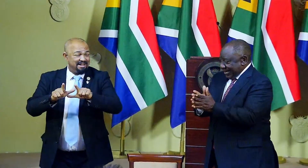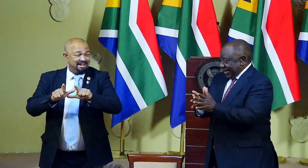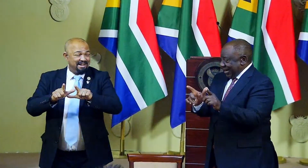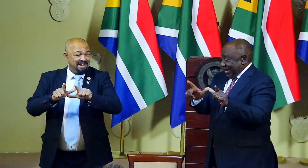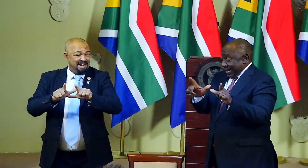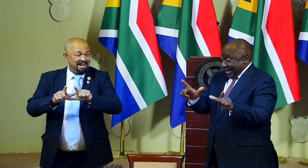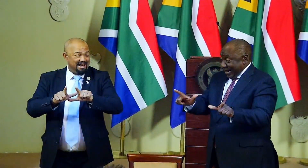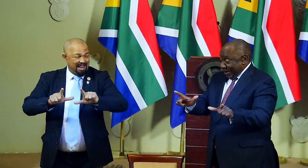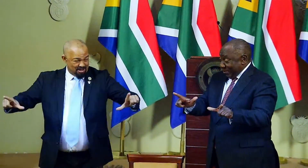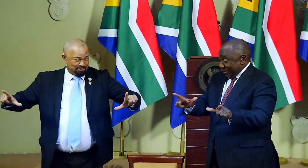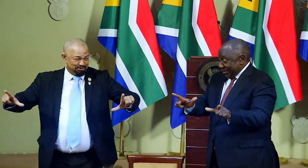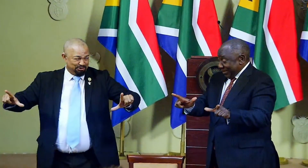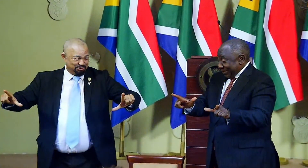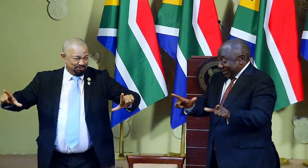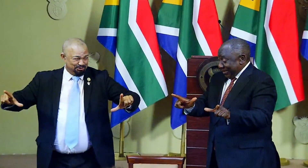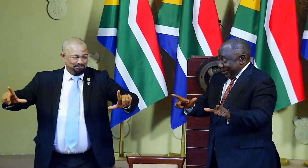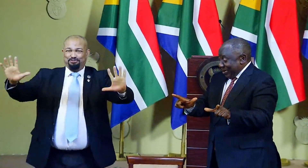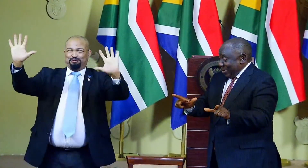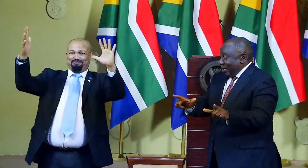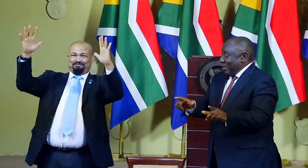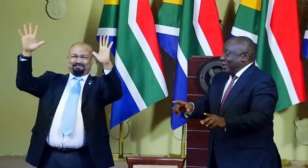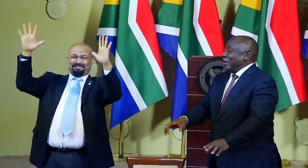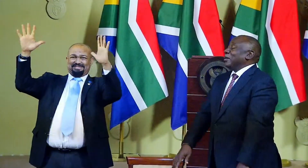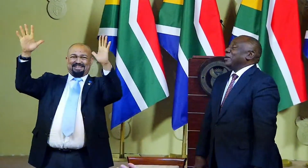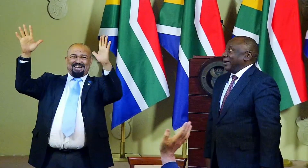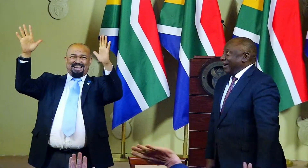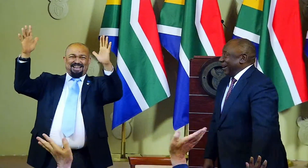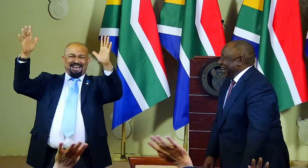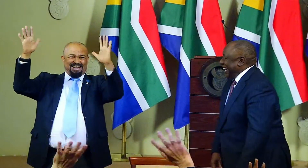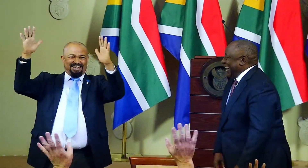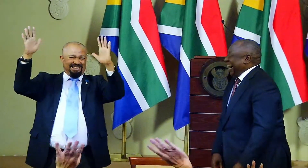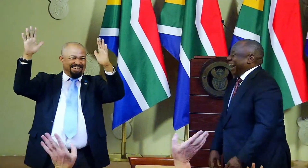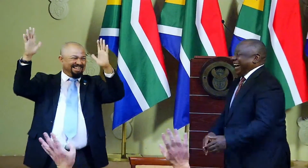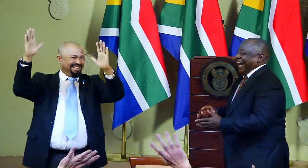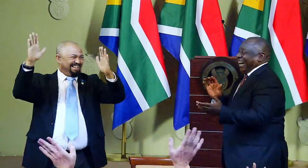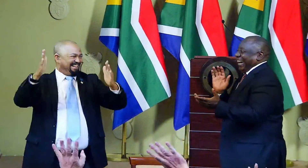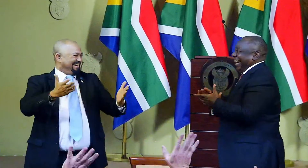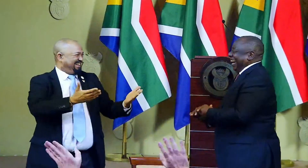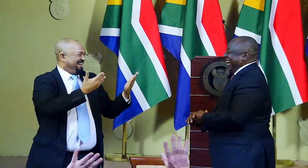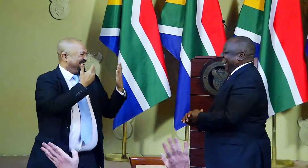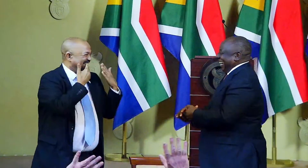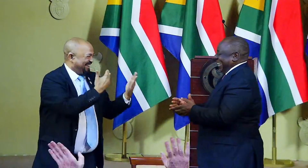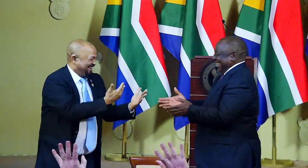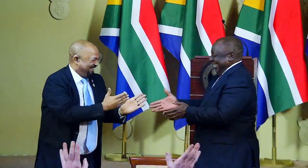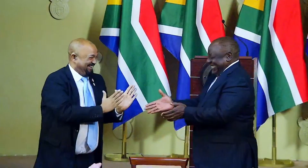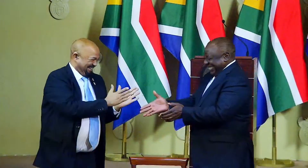sign language. Yes.